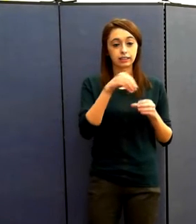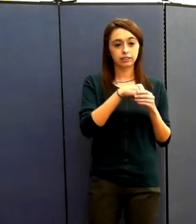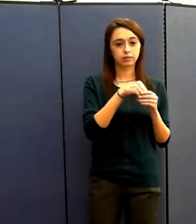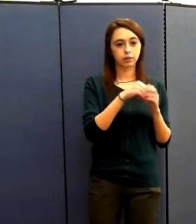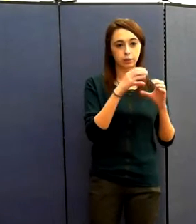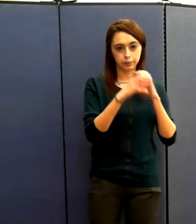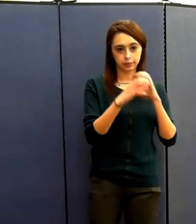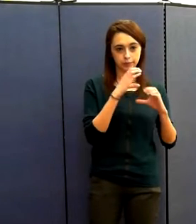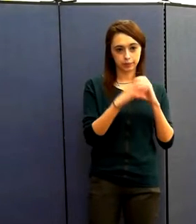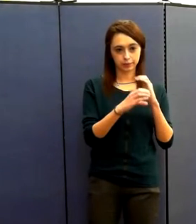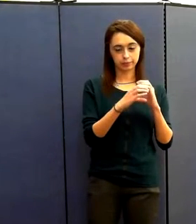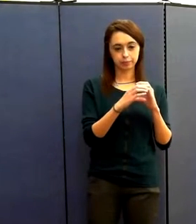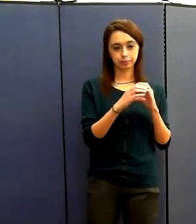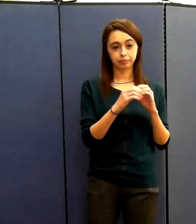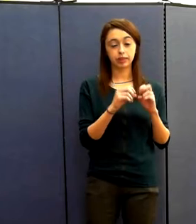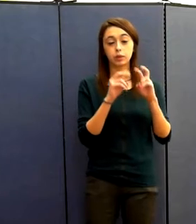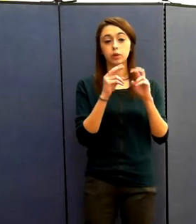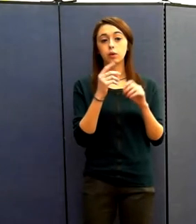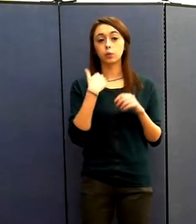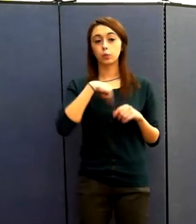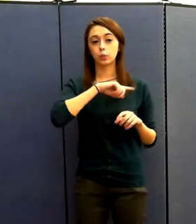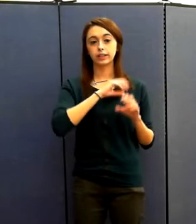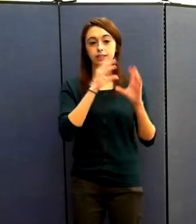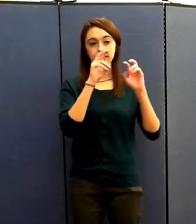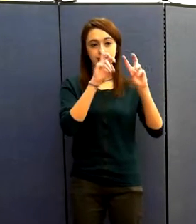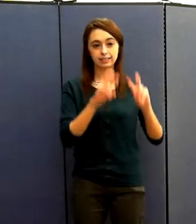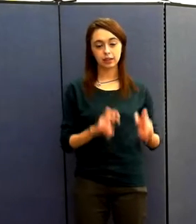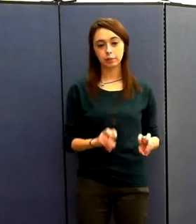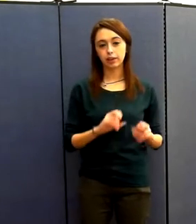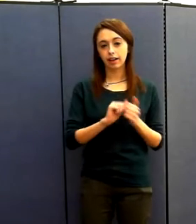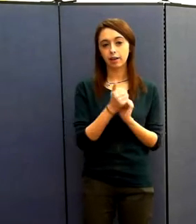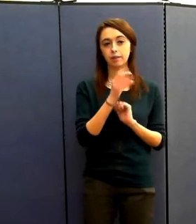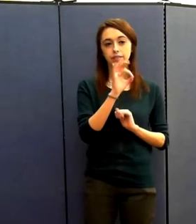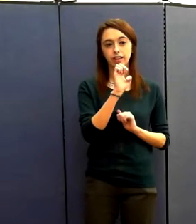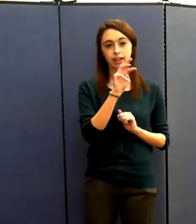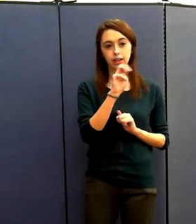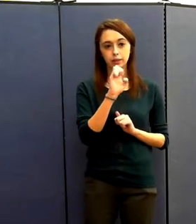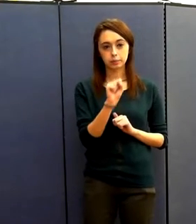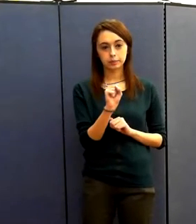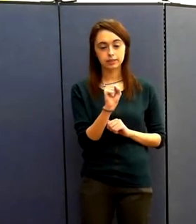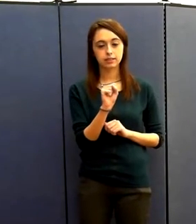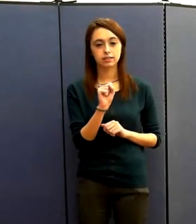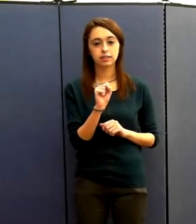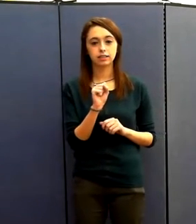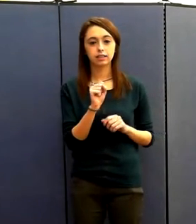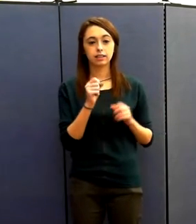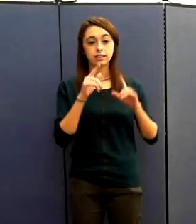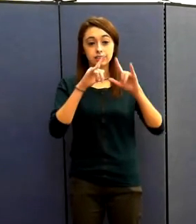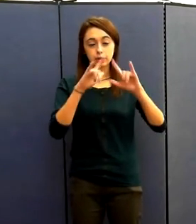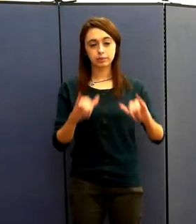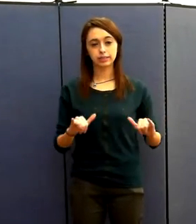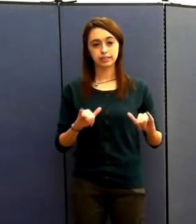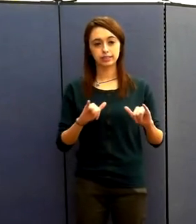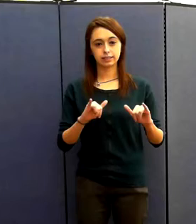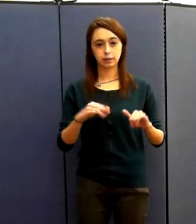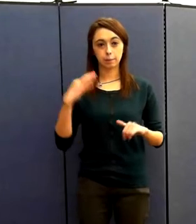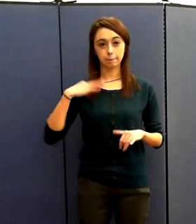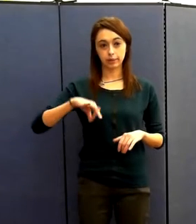whereby we examine how femmes simultaneously benefit from and